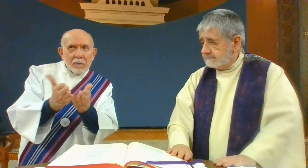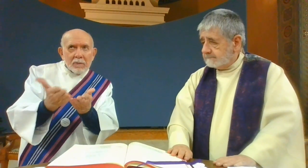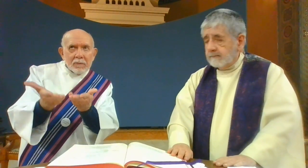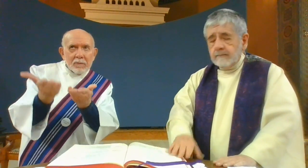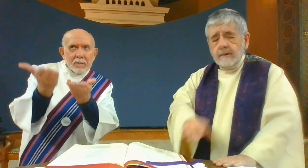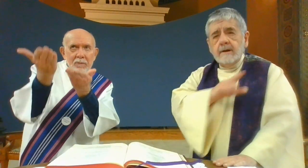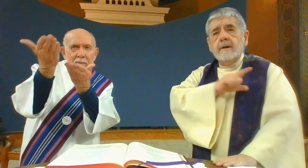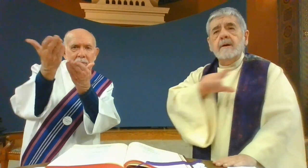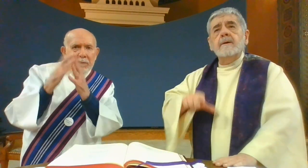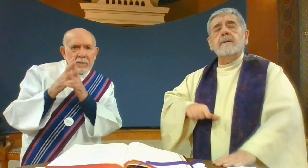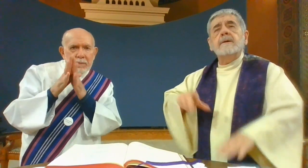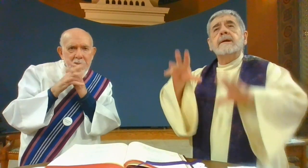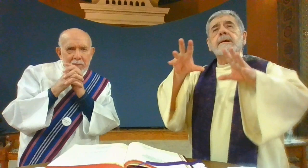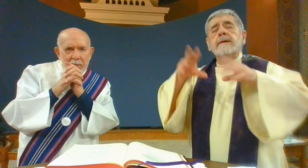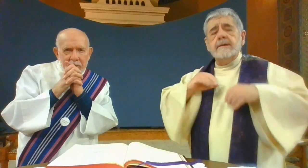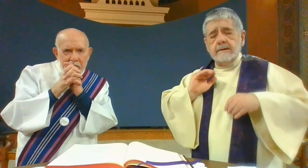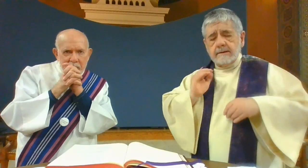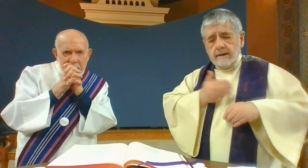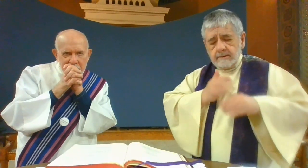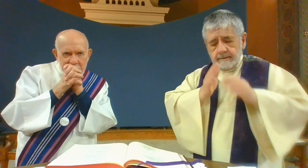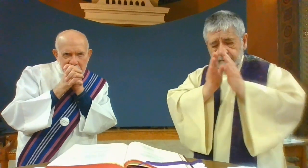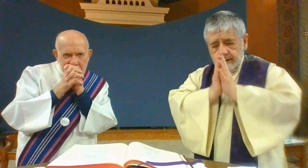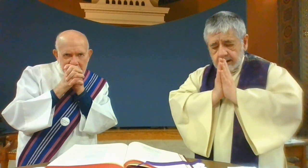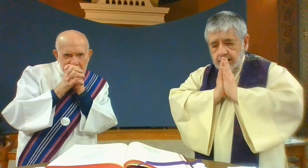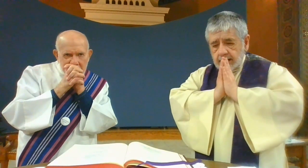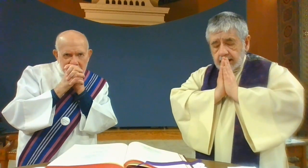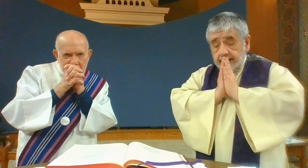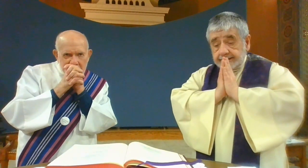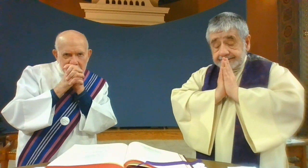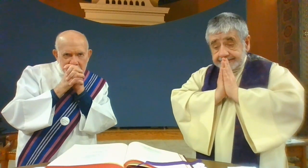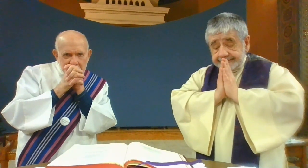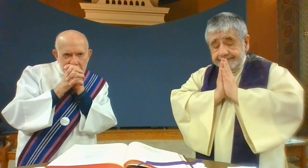name of love. We pray to the Lord. Lord, receive our prayer